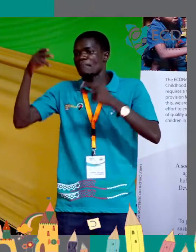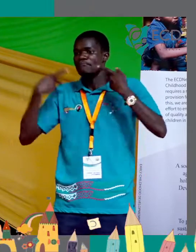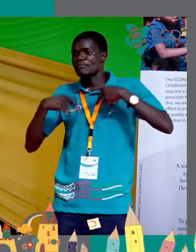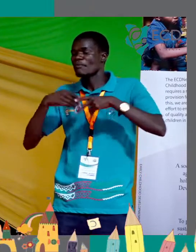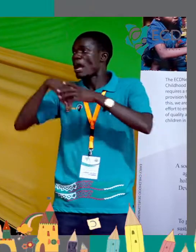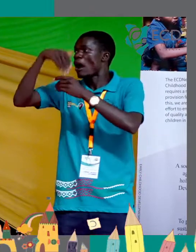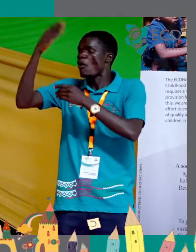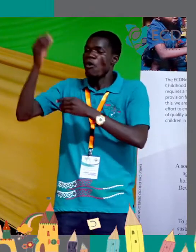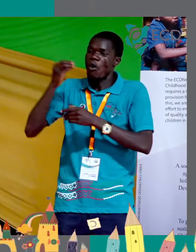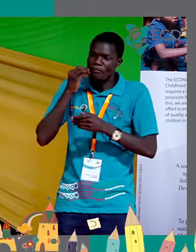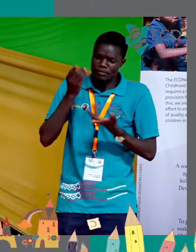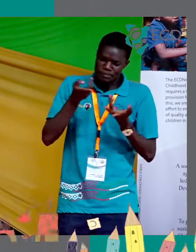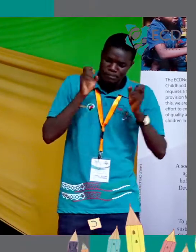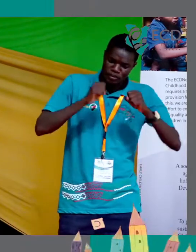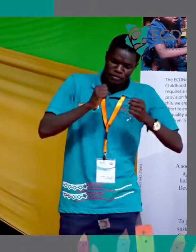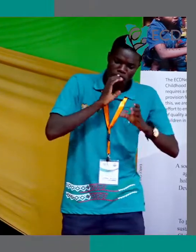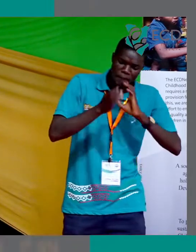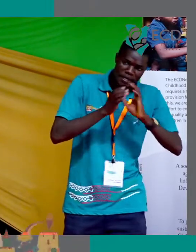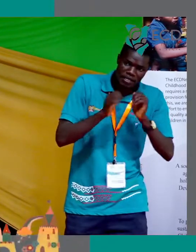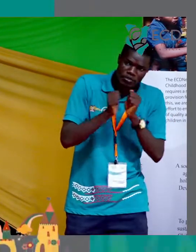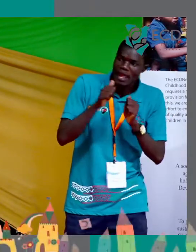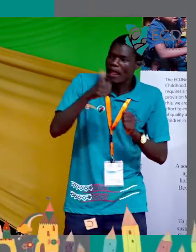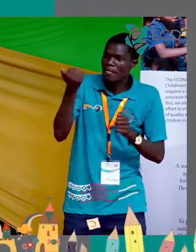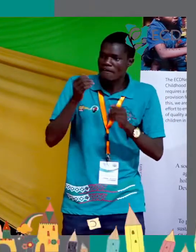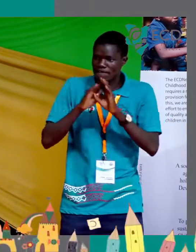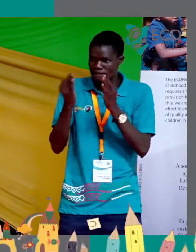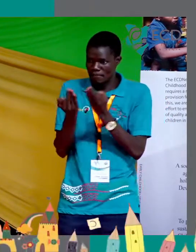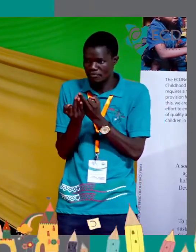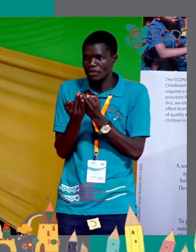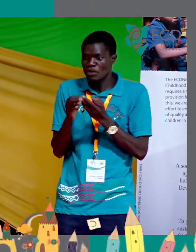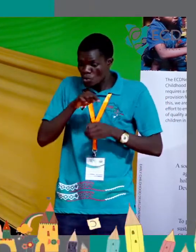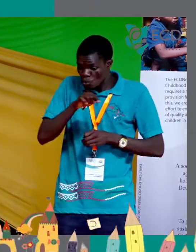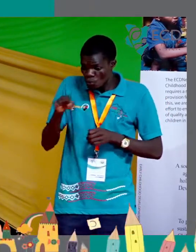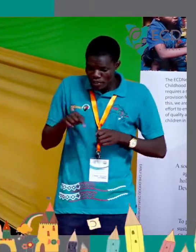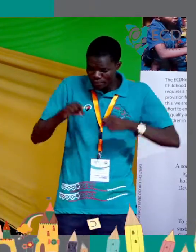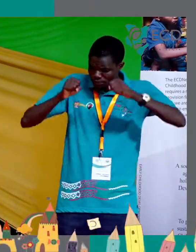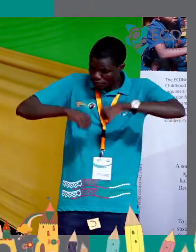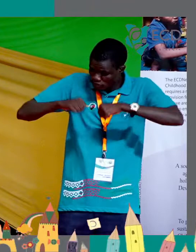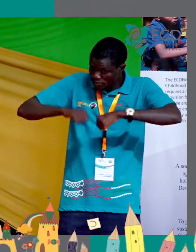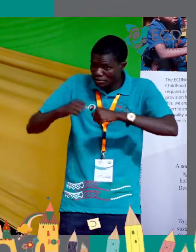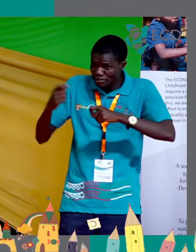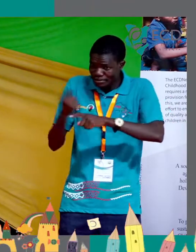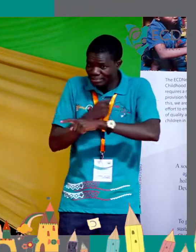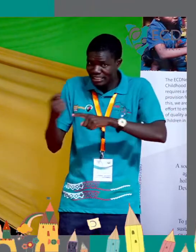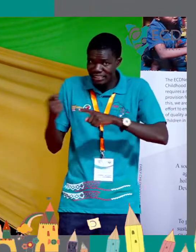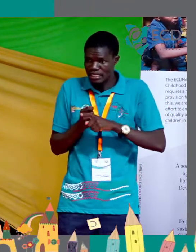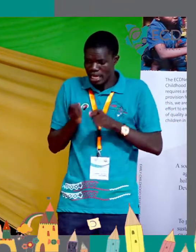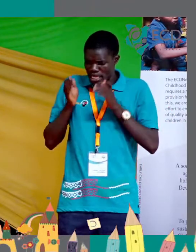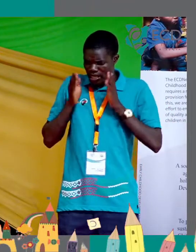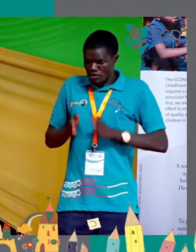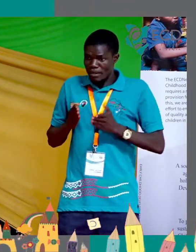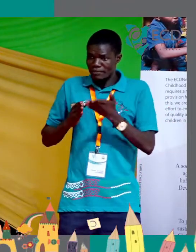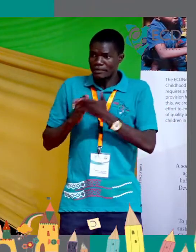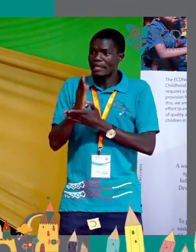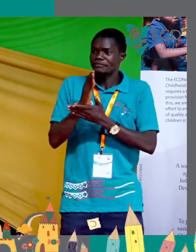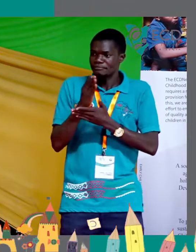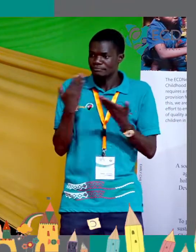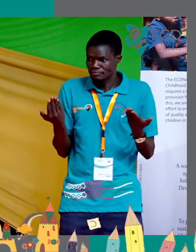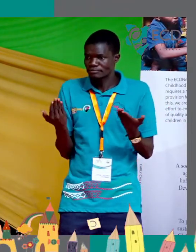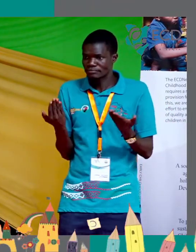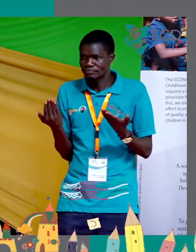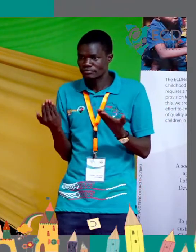the other family members. We were able to train human rights officers to be able to be sensitive and